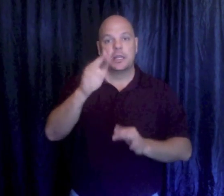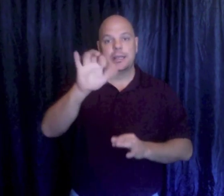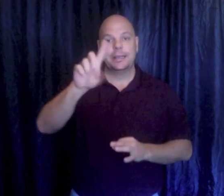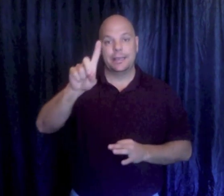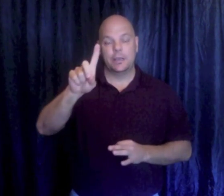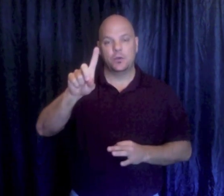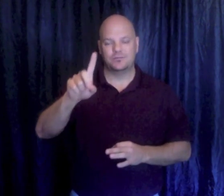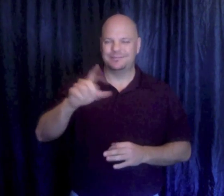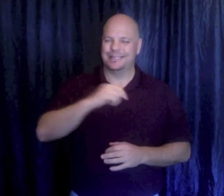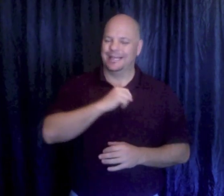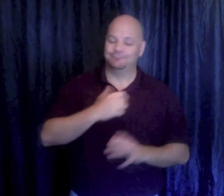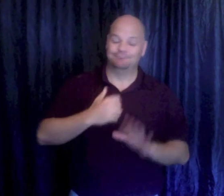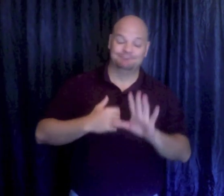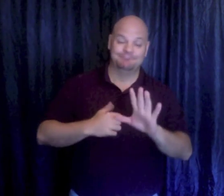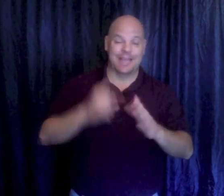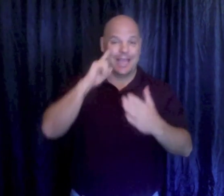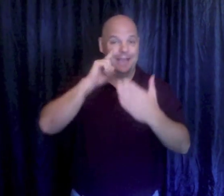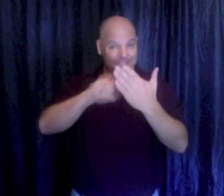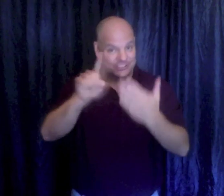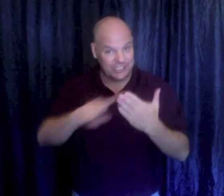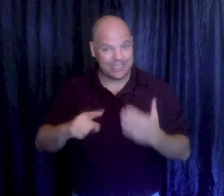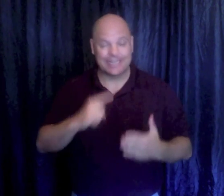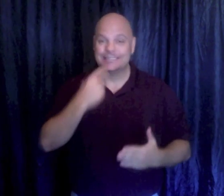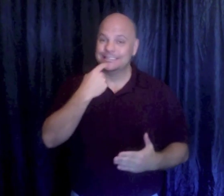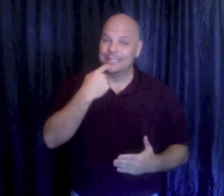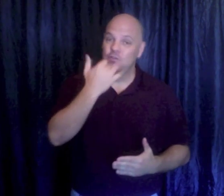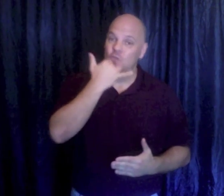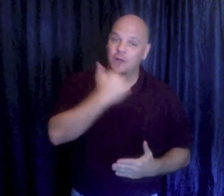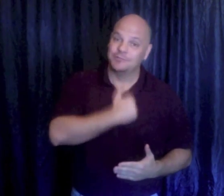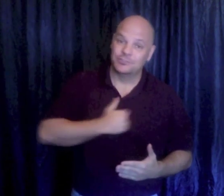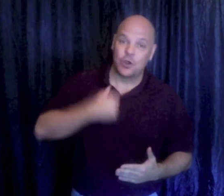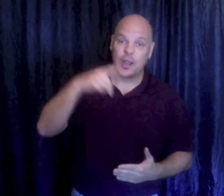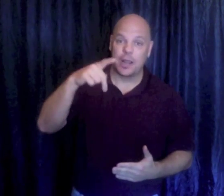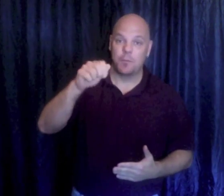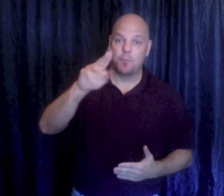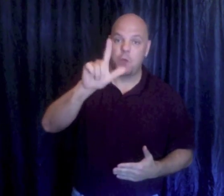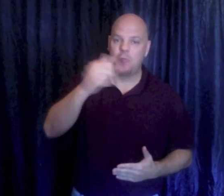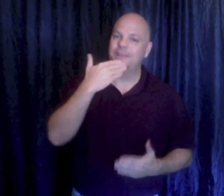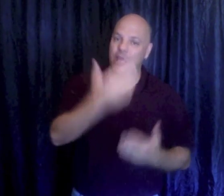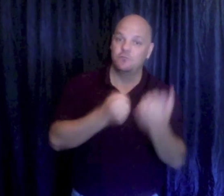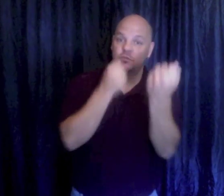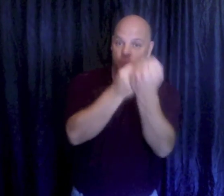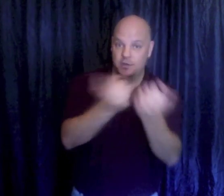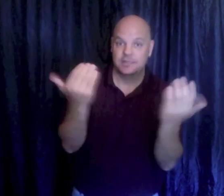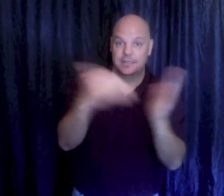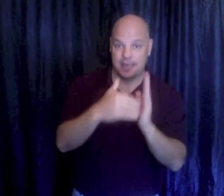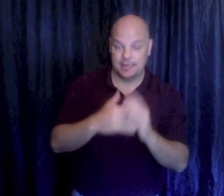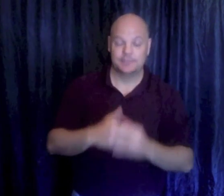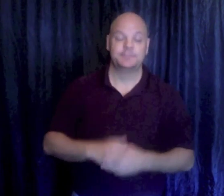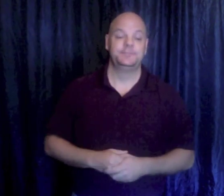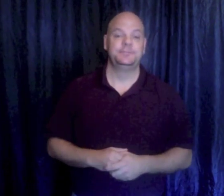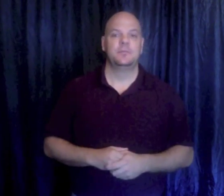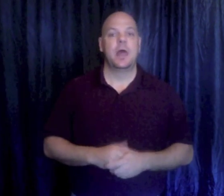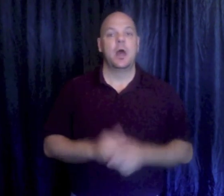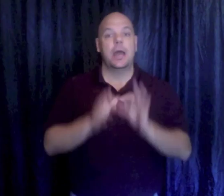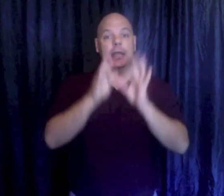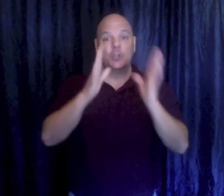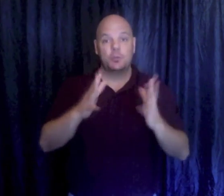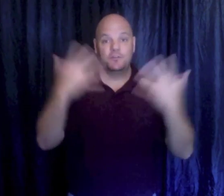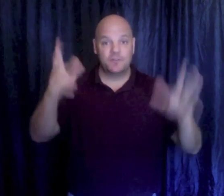to, I keep saying it wrong, Paula. I'm sorry. But again, thank you, Paula, for being there tonight. So now, interpreters, after listening to this, and